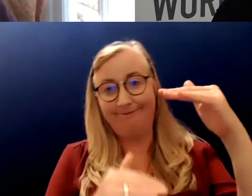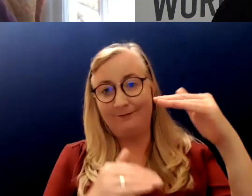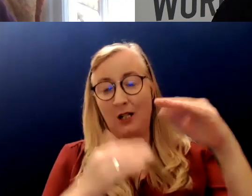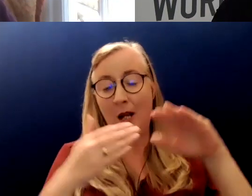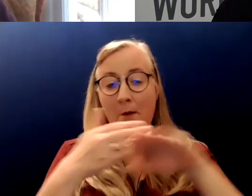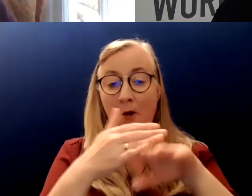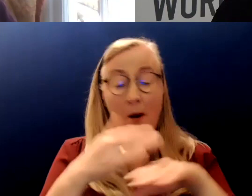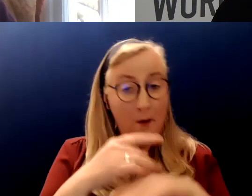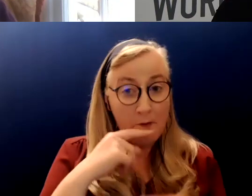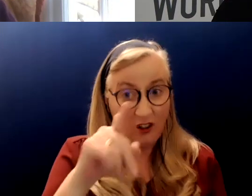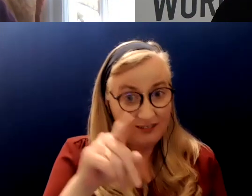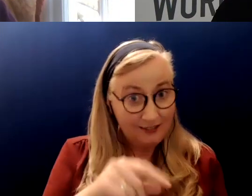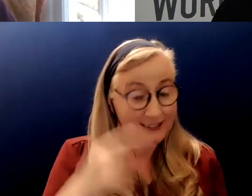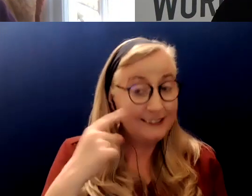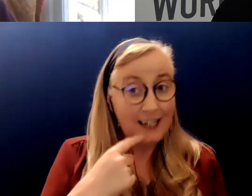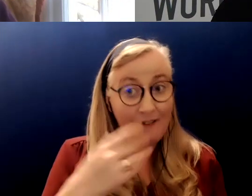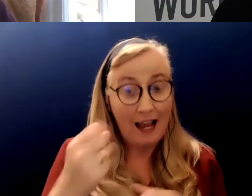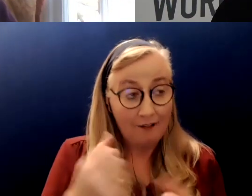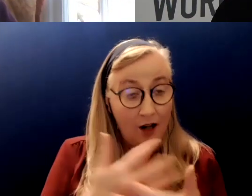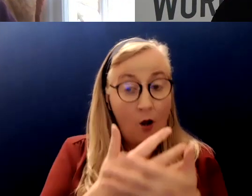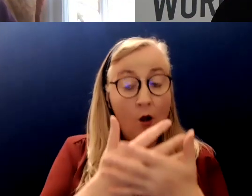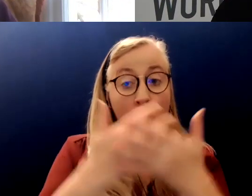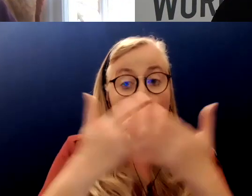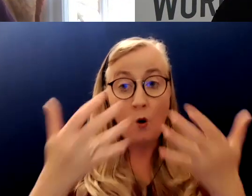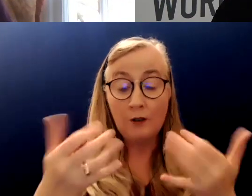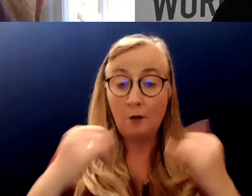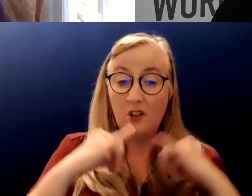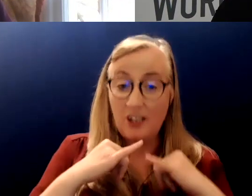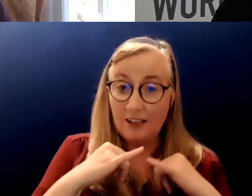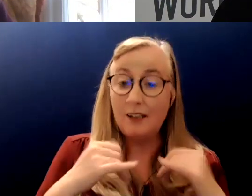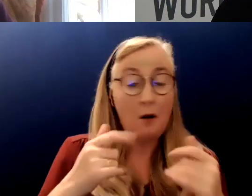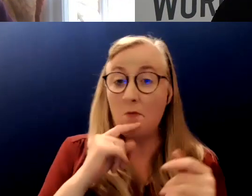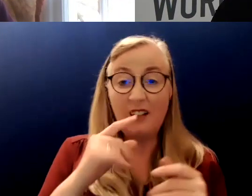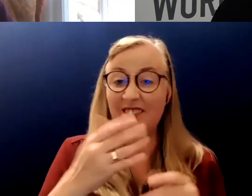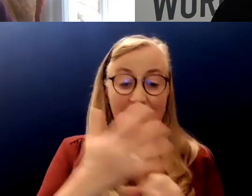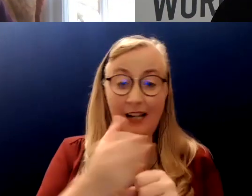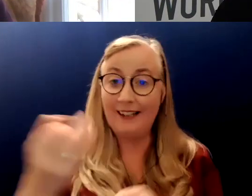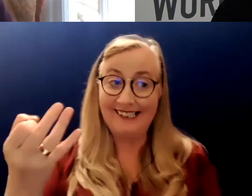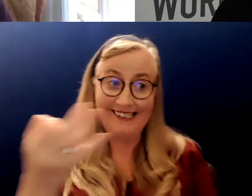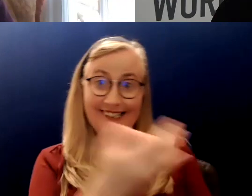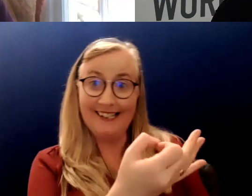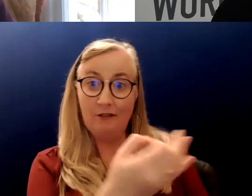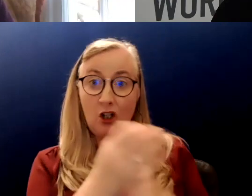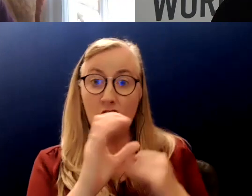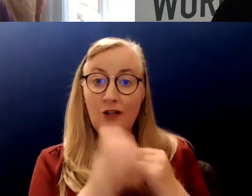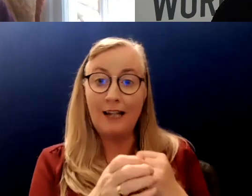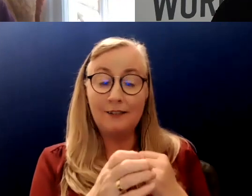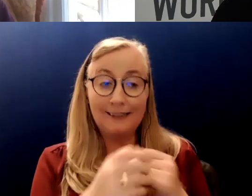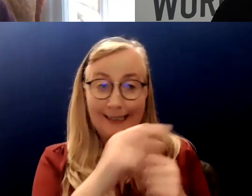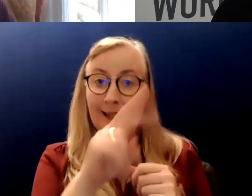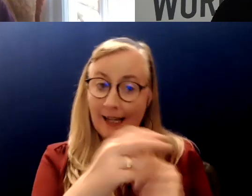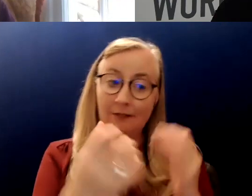potential with deaf people. And oftentimes they weren't just given the opportunity to reach potential.